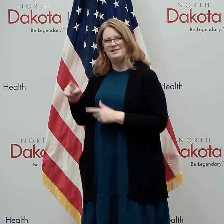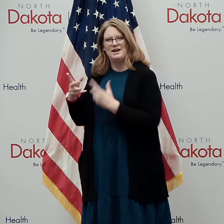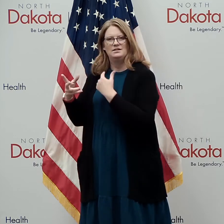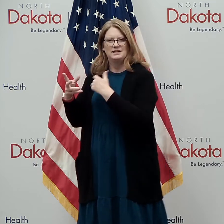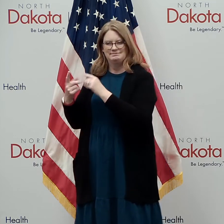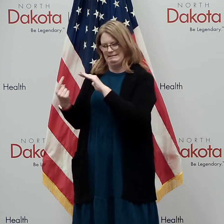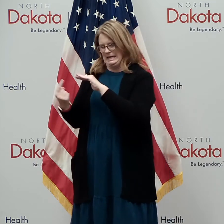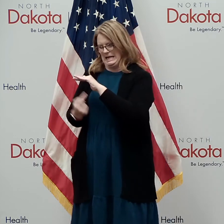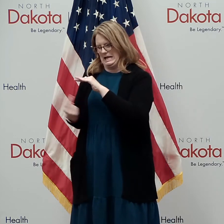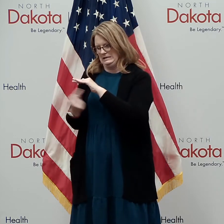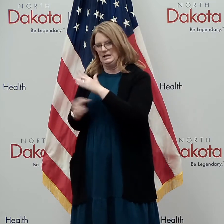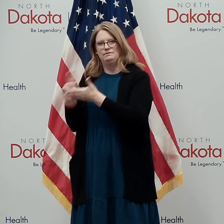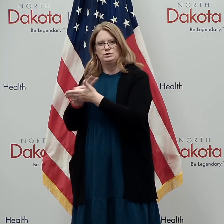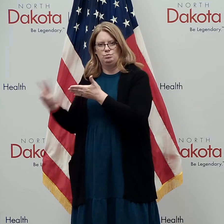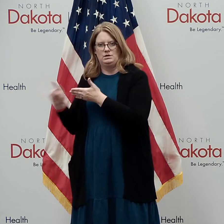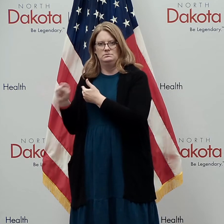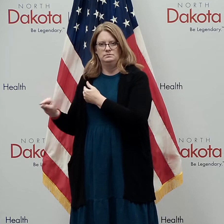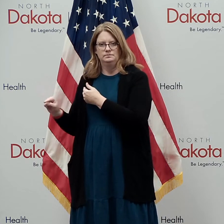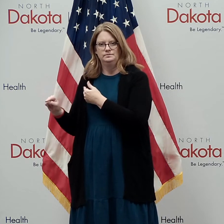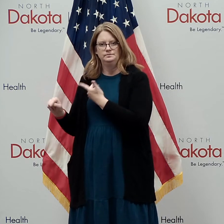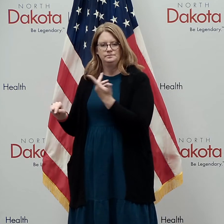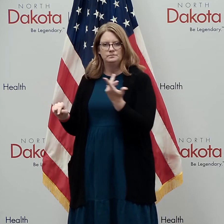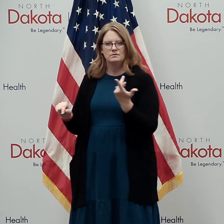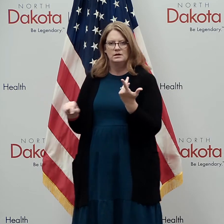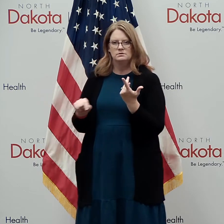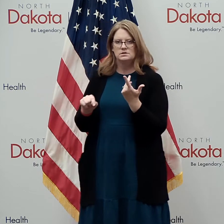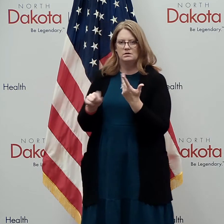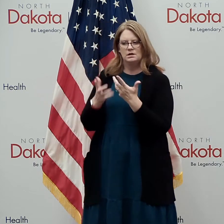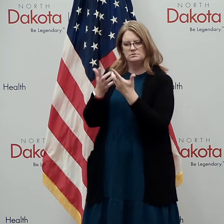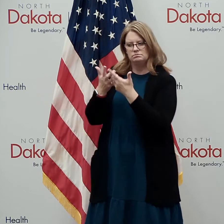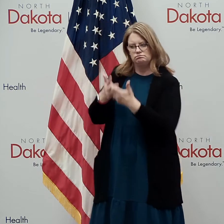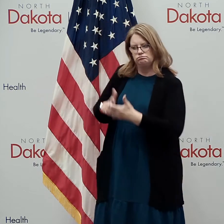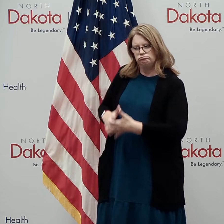close contacts, so it's working as we expected.